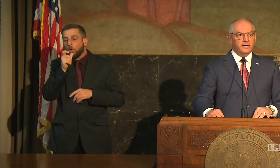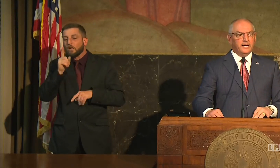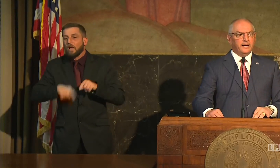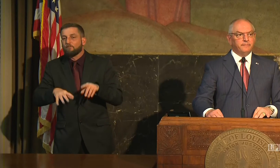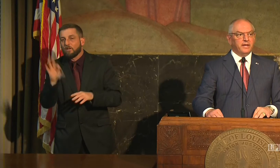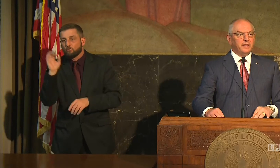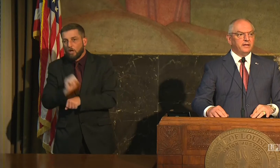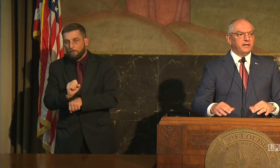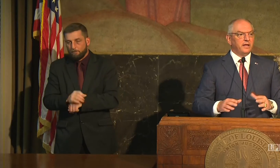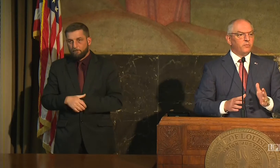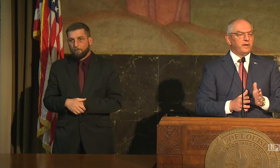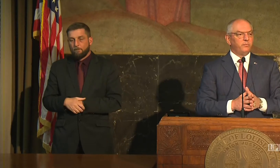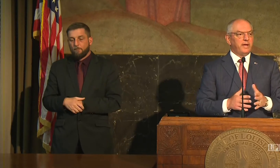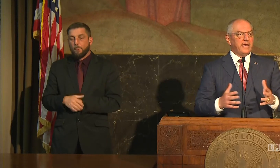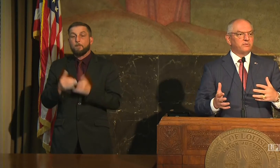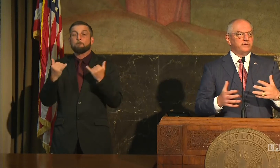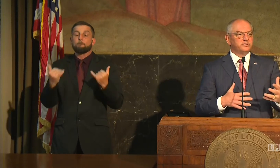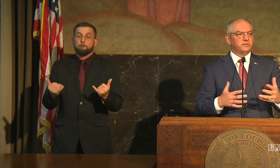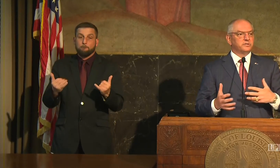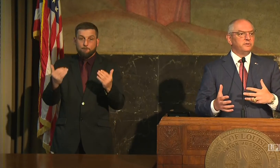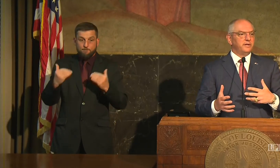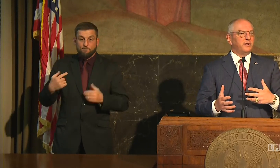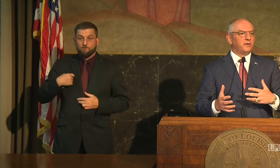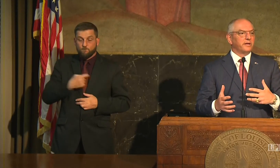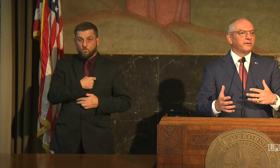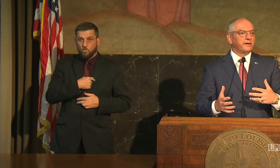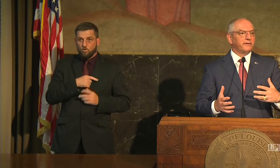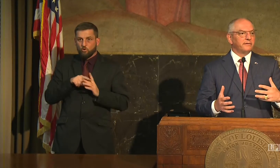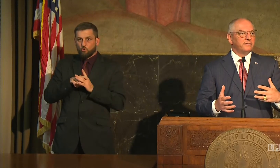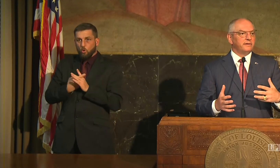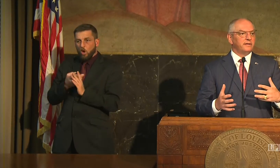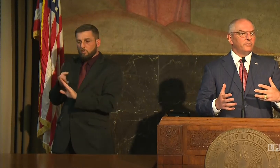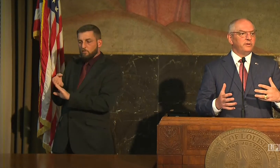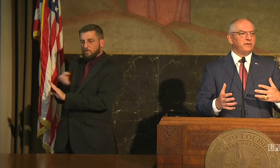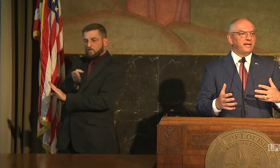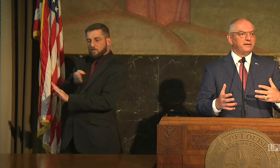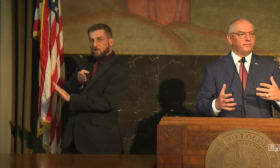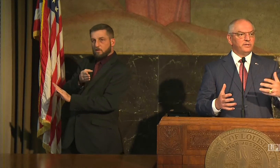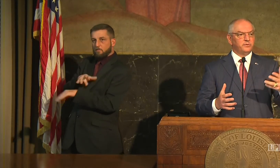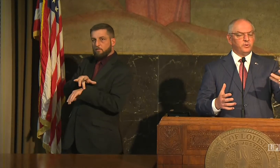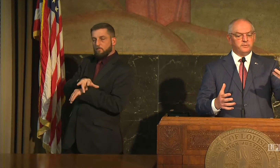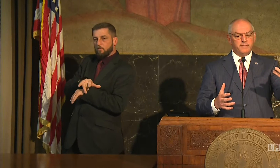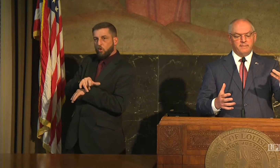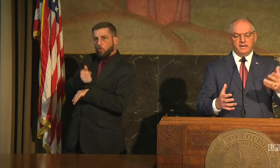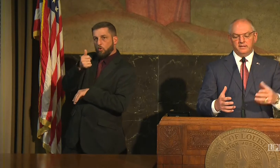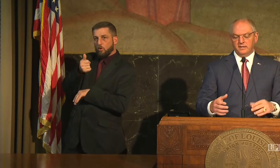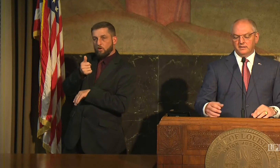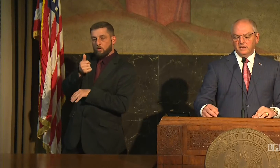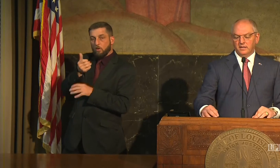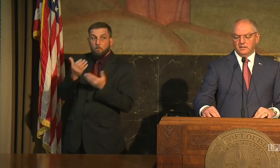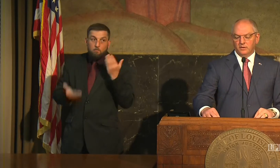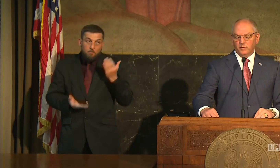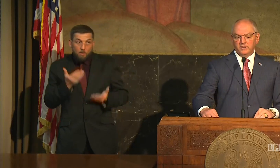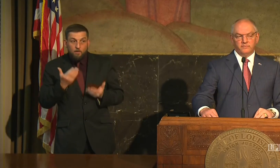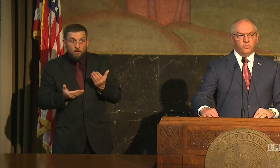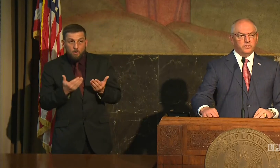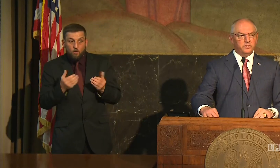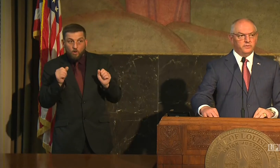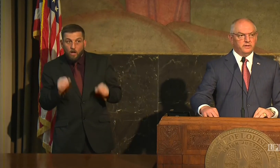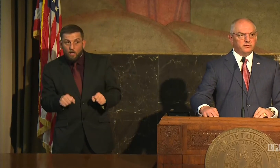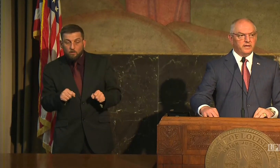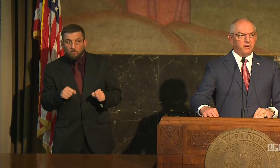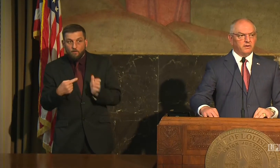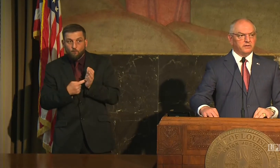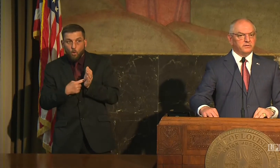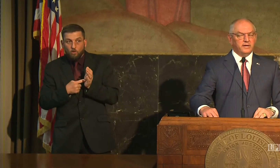job. And now we actually start school a little earlier here in Louisiana, which may mean that we can afford to